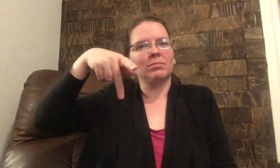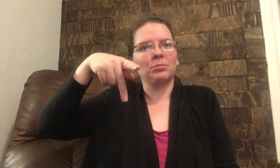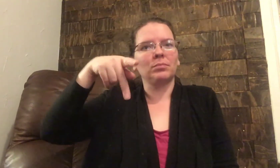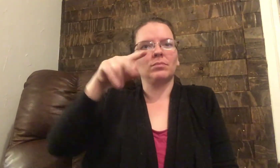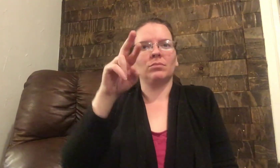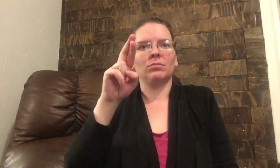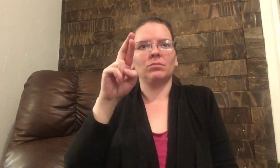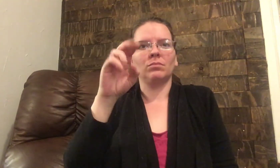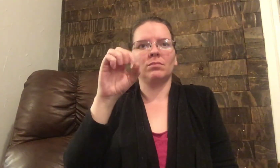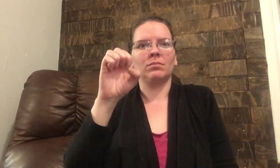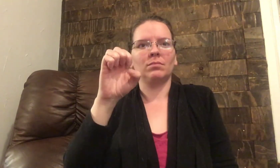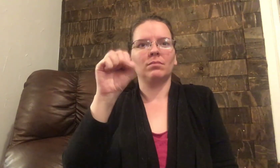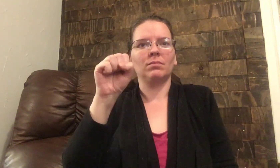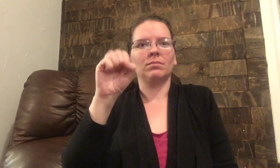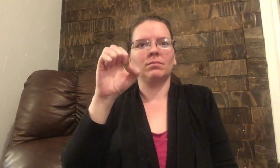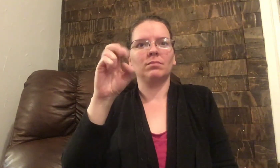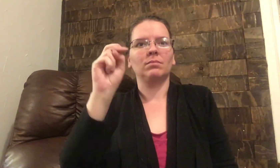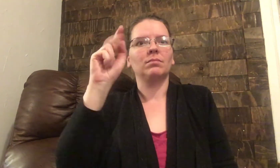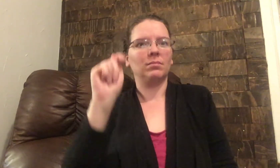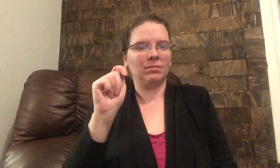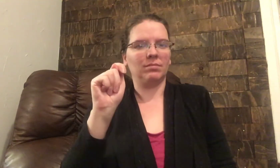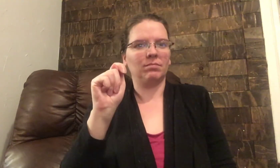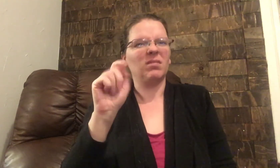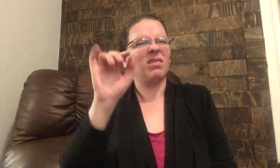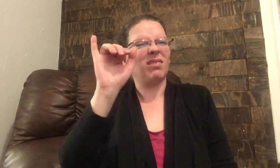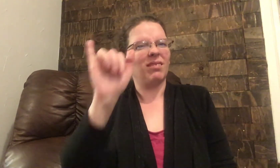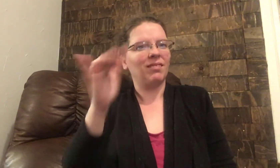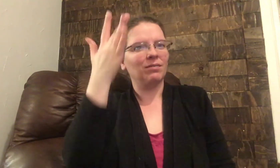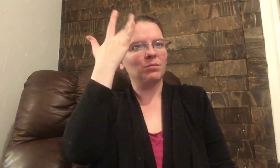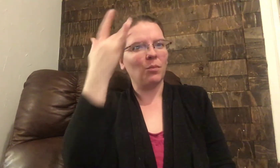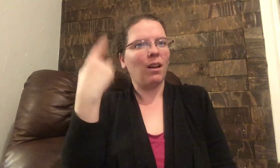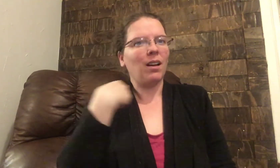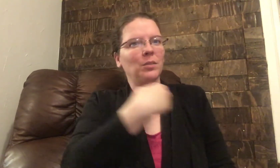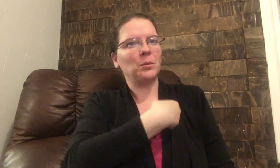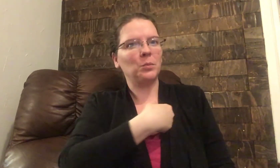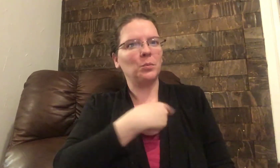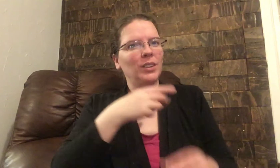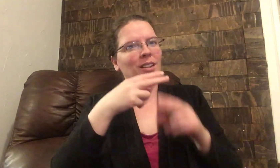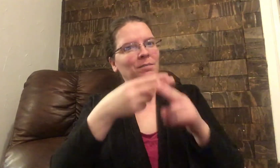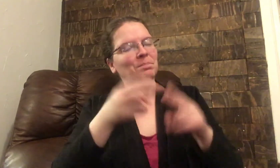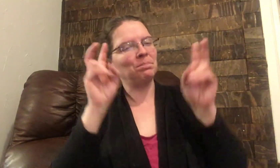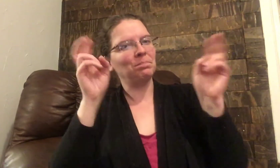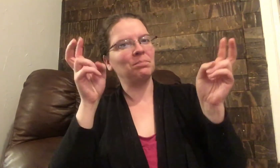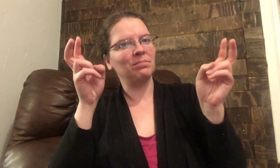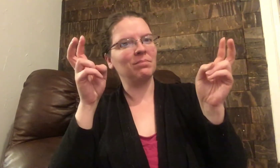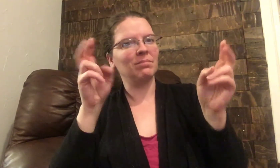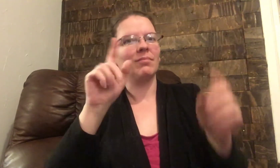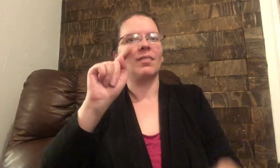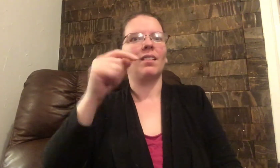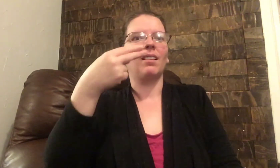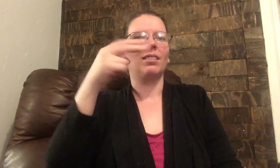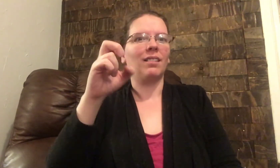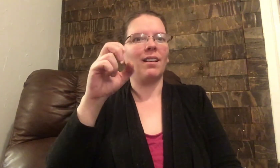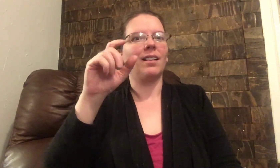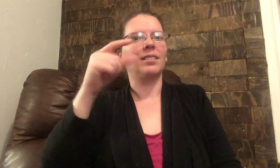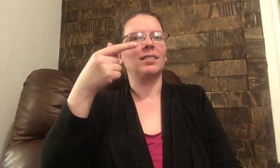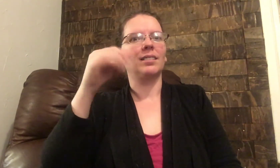today, the present is right here. And that's why we call it